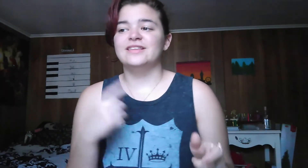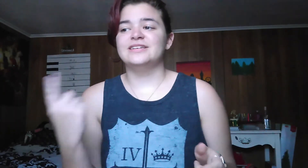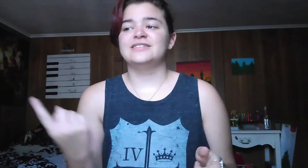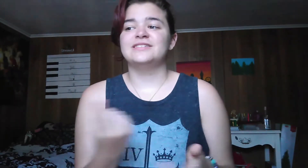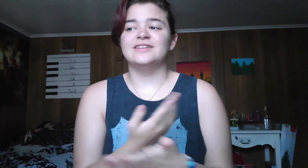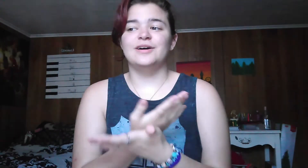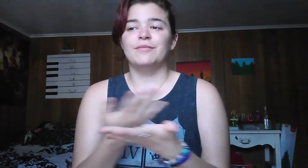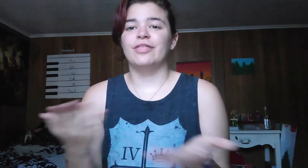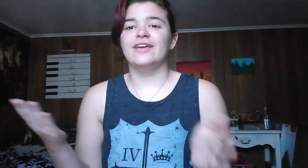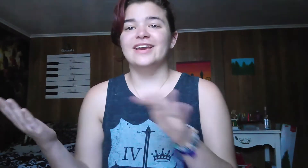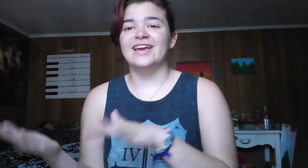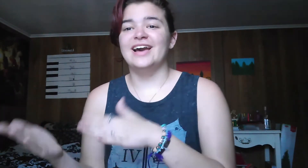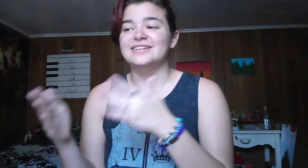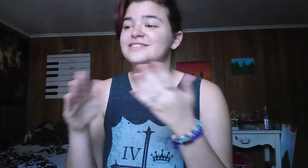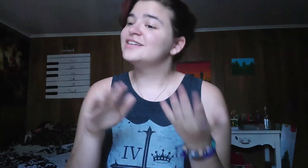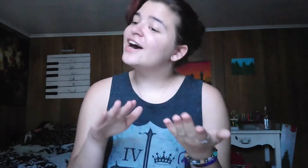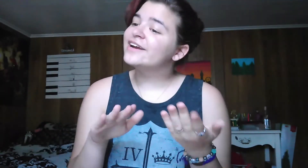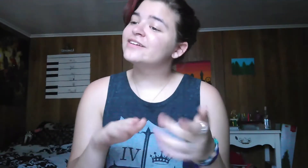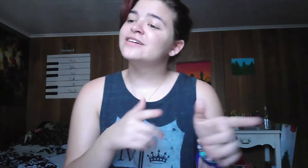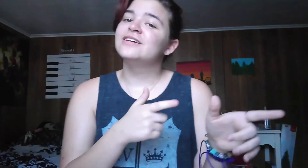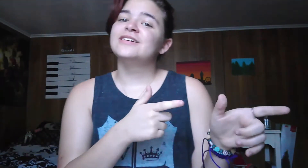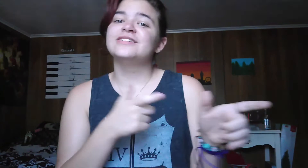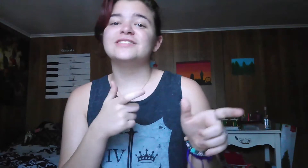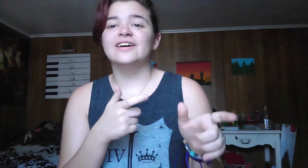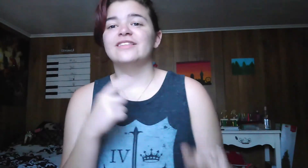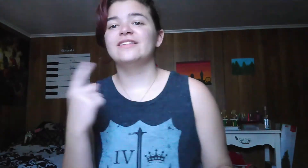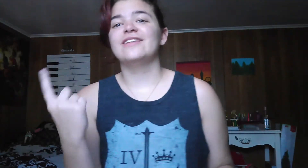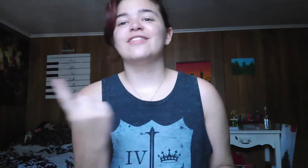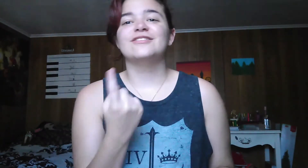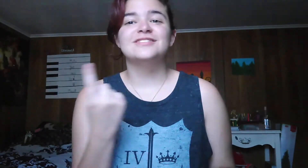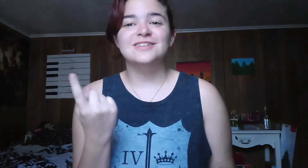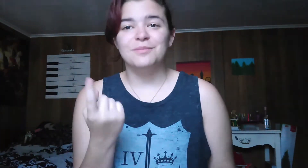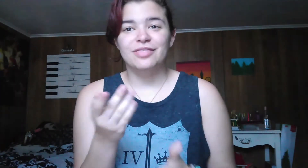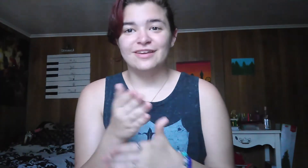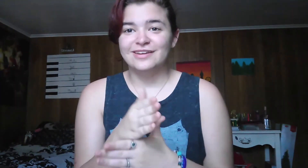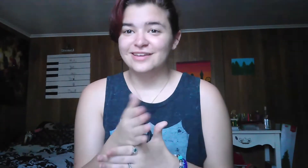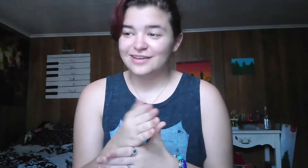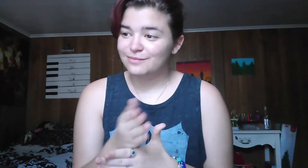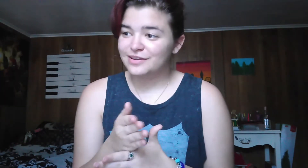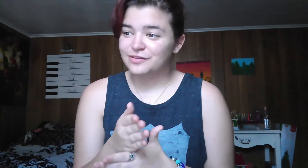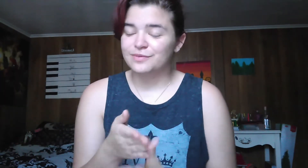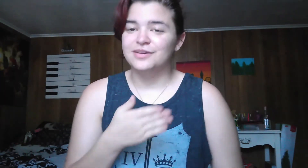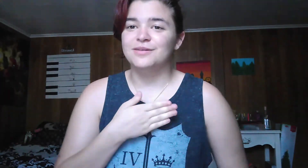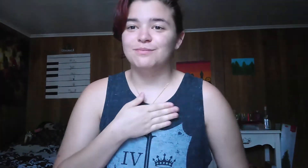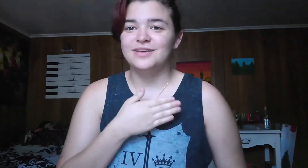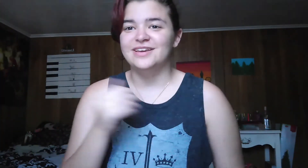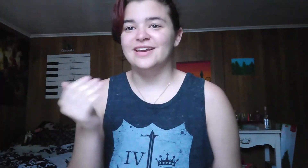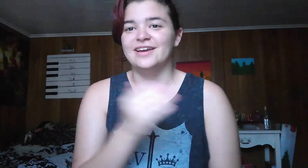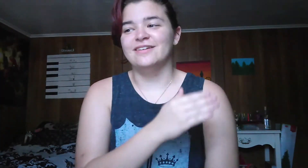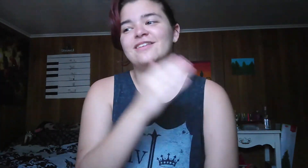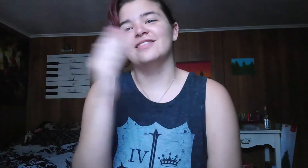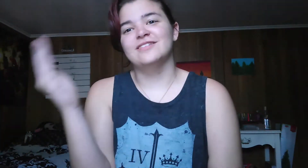Suddenly something has died. Suddenly there's something in between me and this